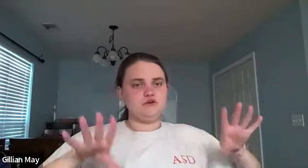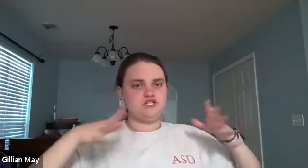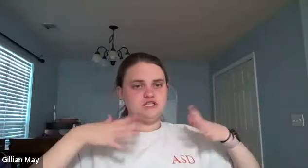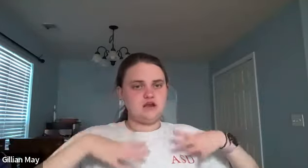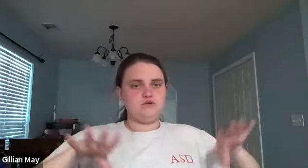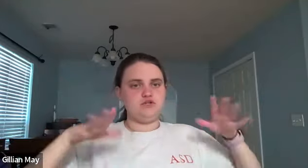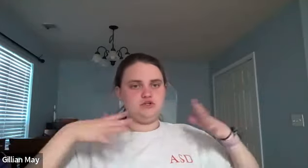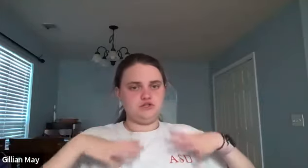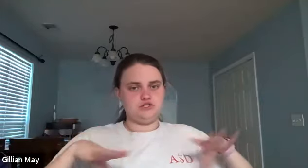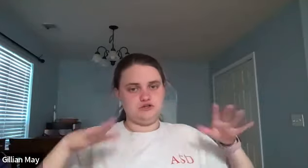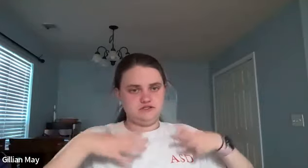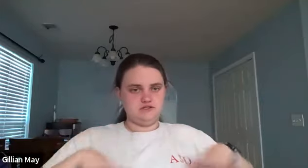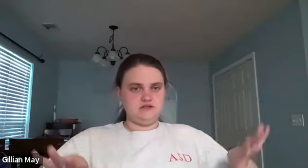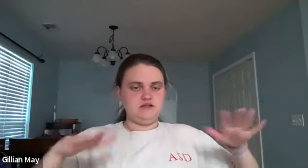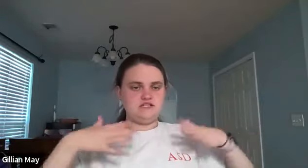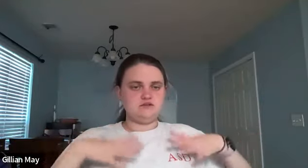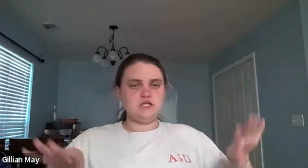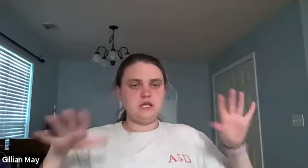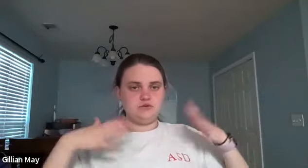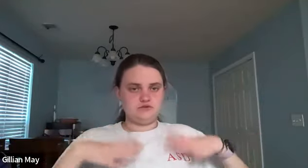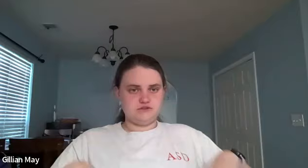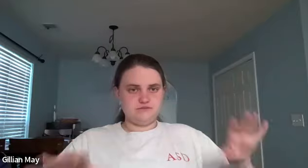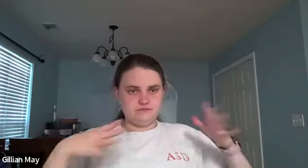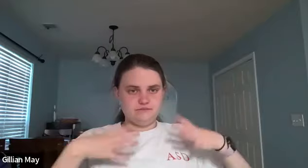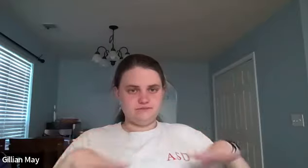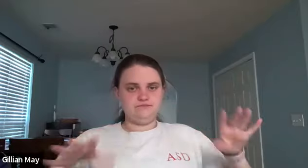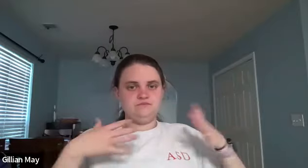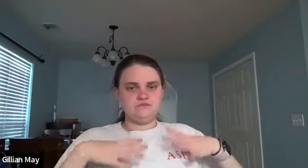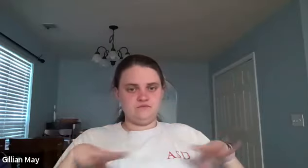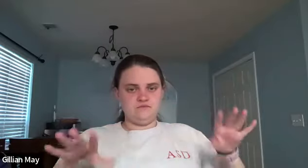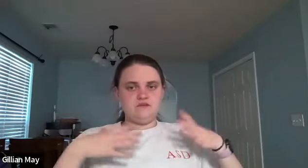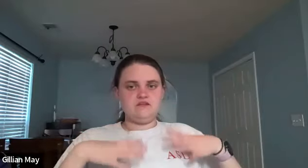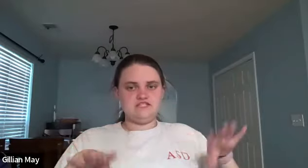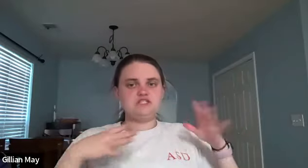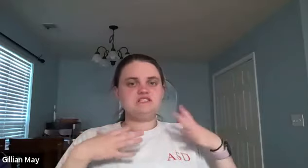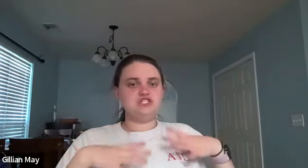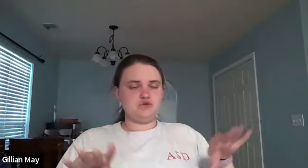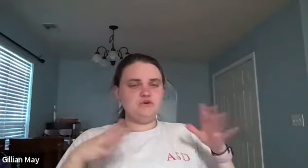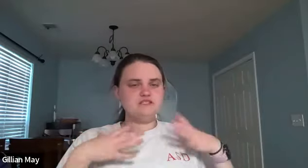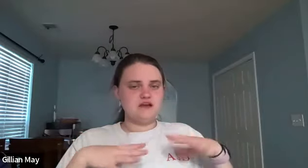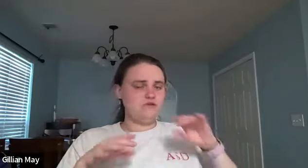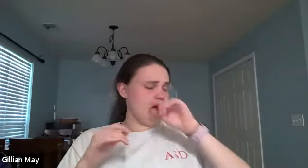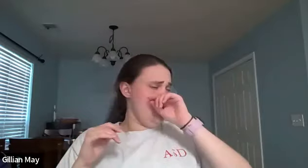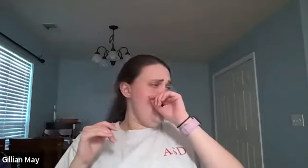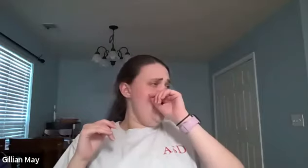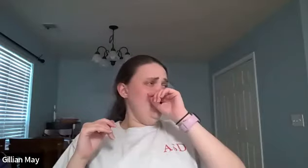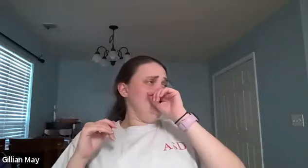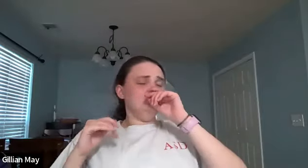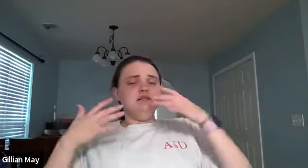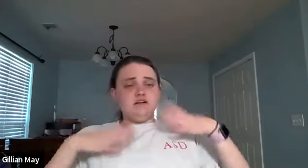brush down your shirt. And so it's clothes. And this is just the general sign for